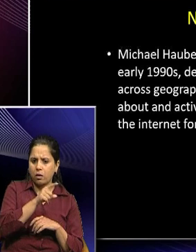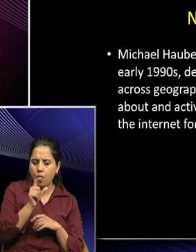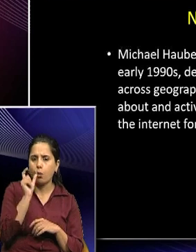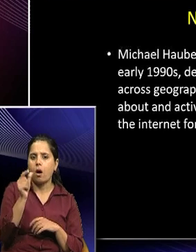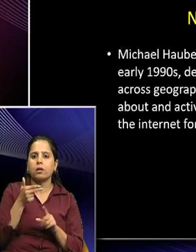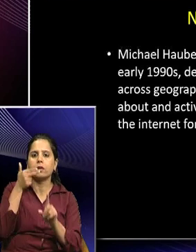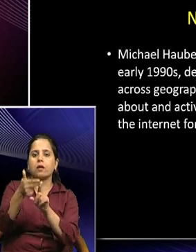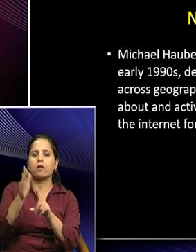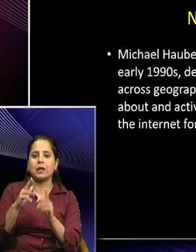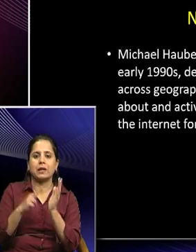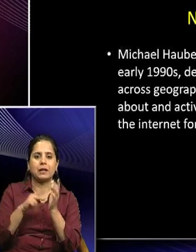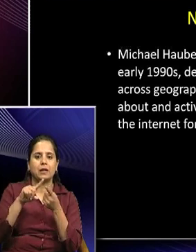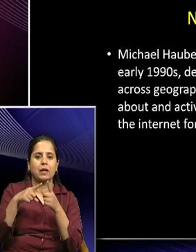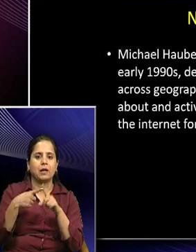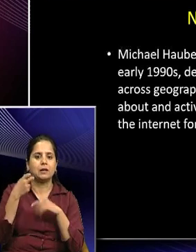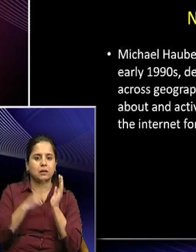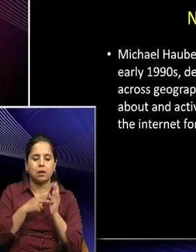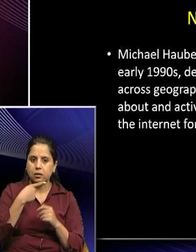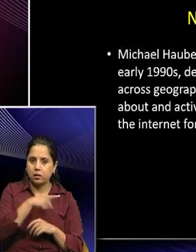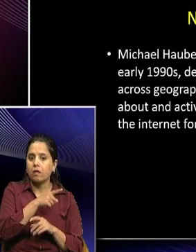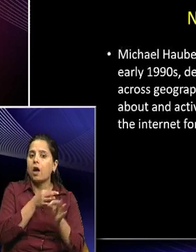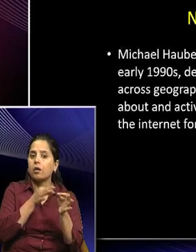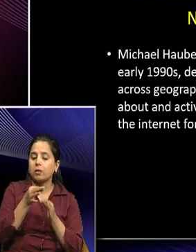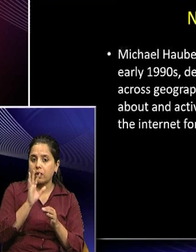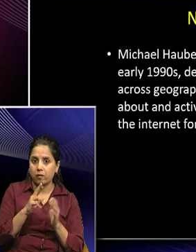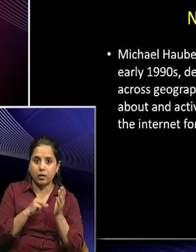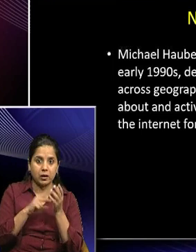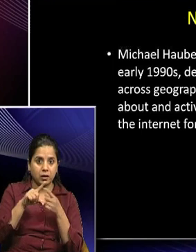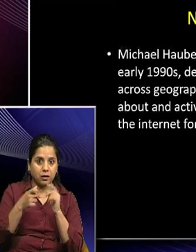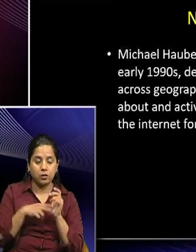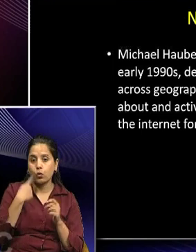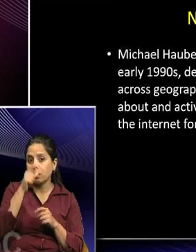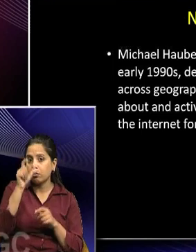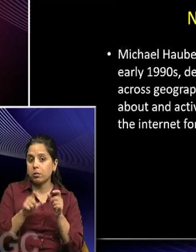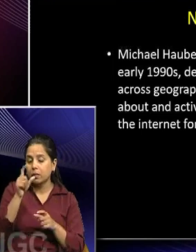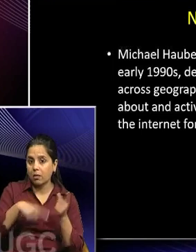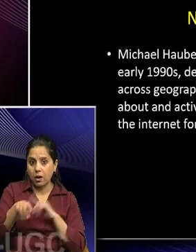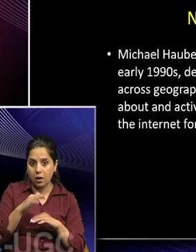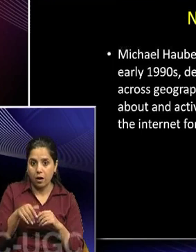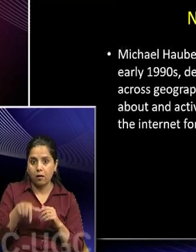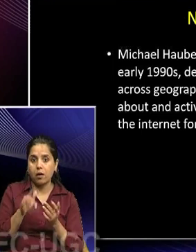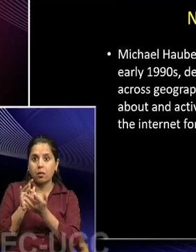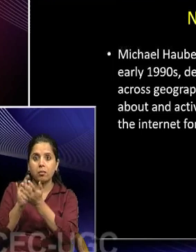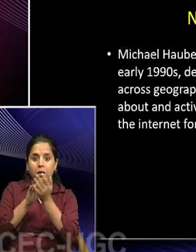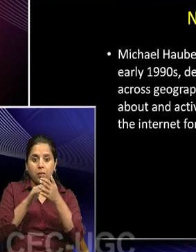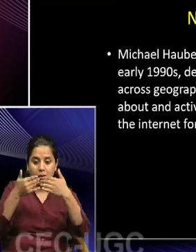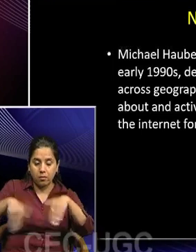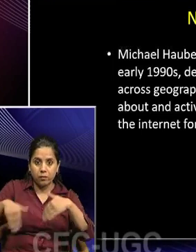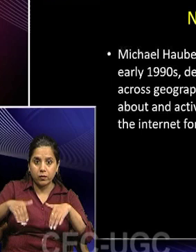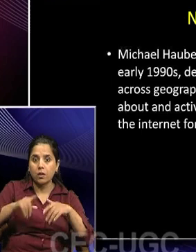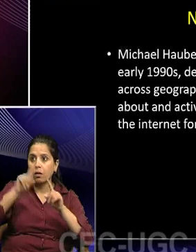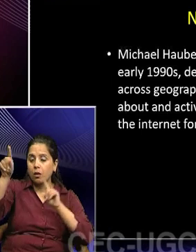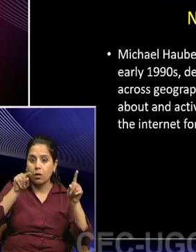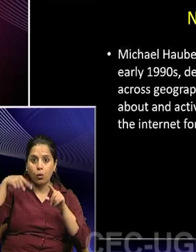word called netizens, and he defined netizens as the people across geographical boundaries who